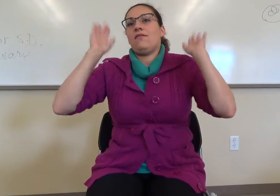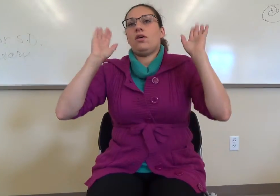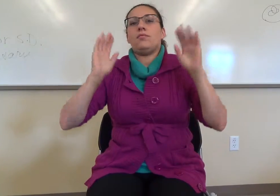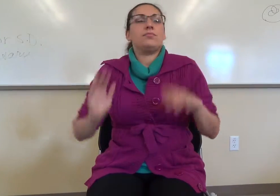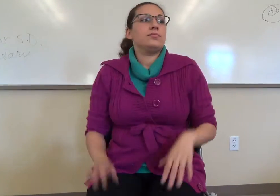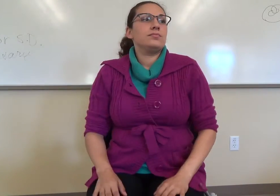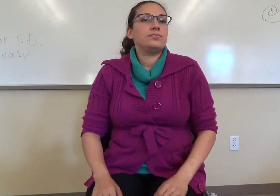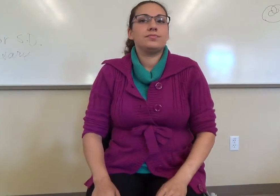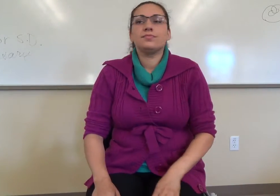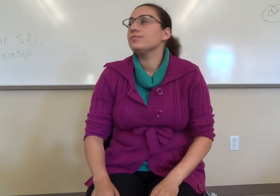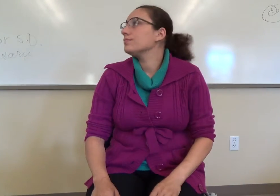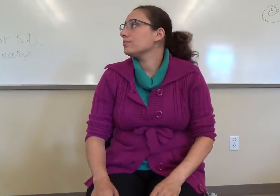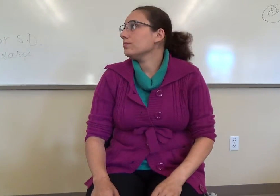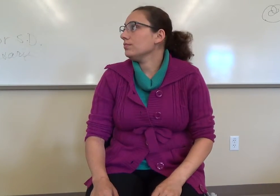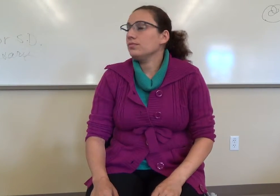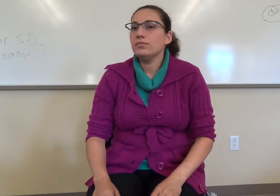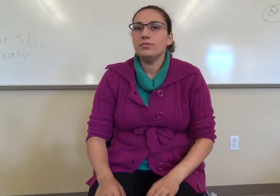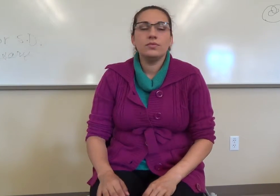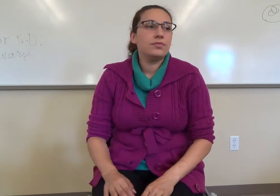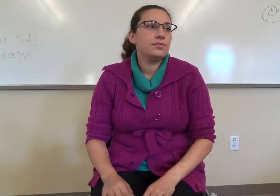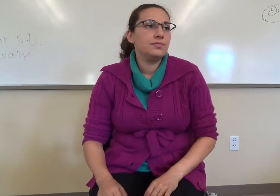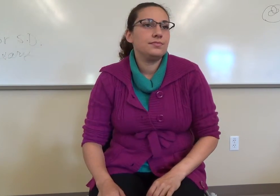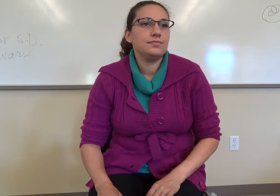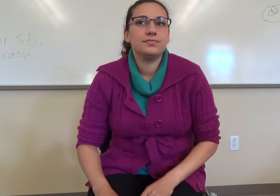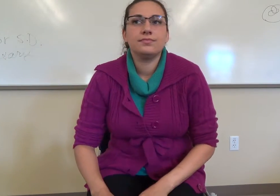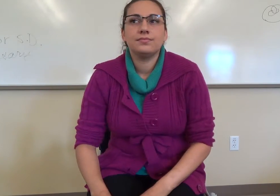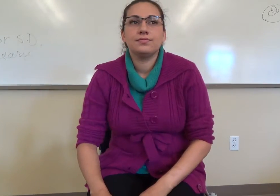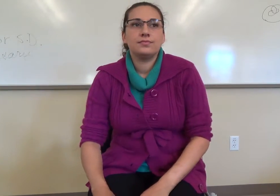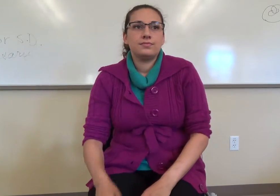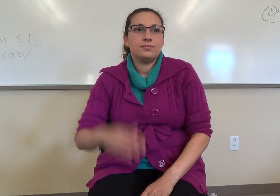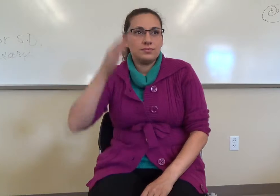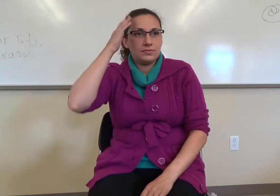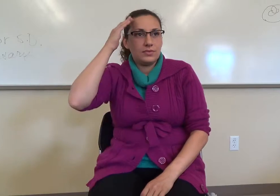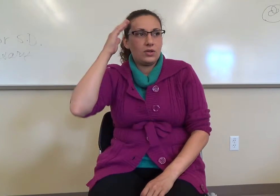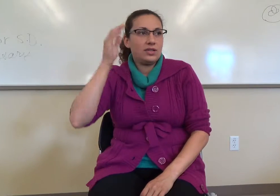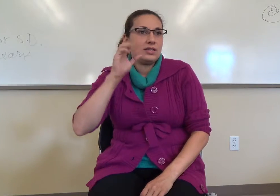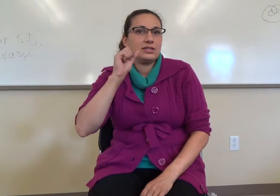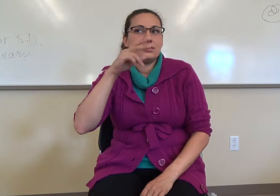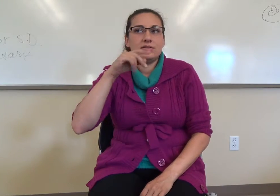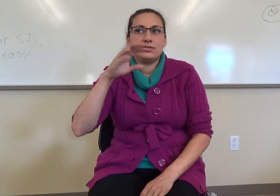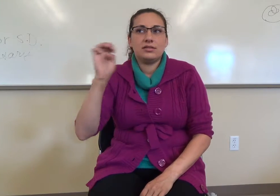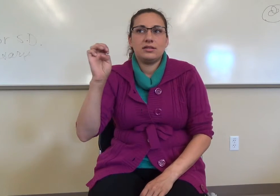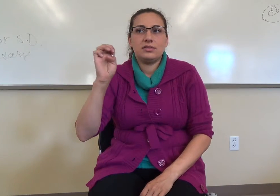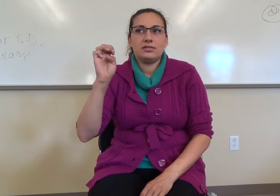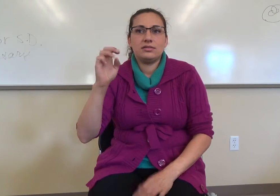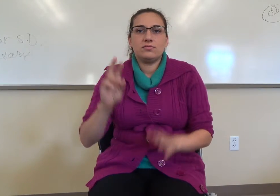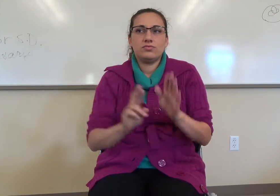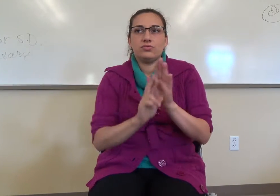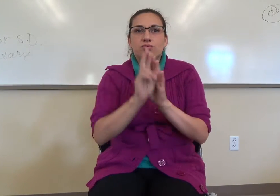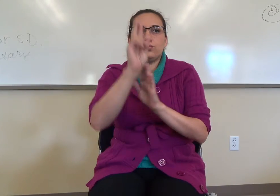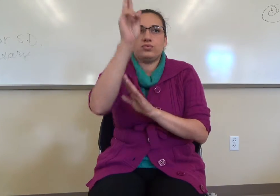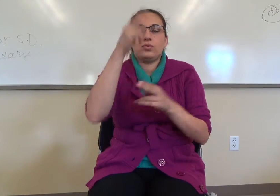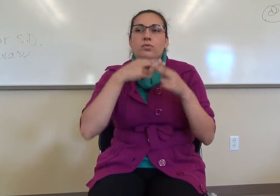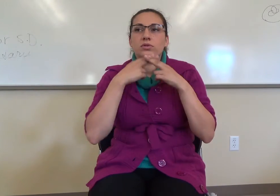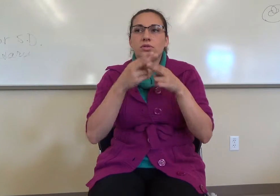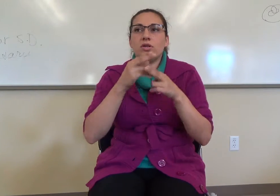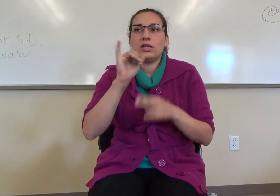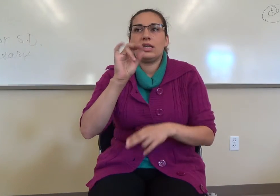There was one of the space shuttles or something was called the Galaxy Intrepid. Quest. Yeah,